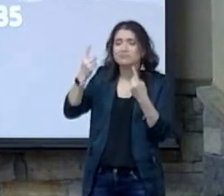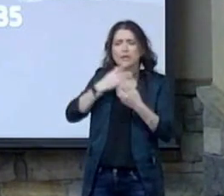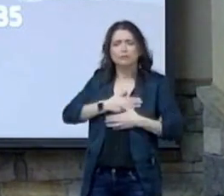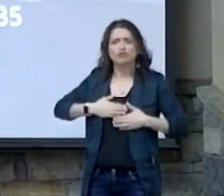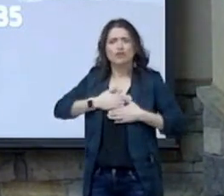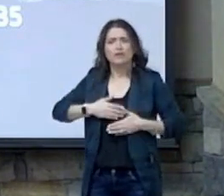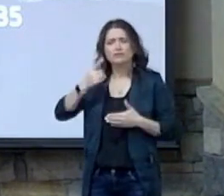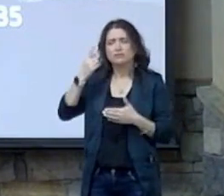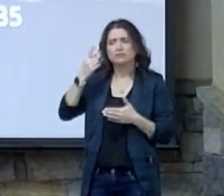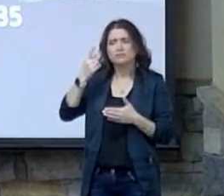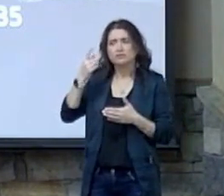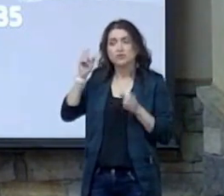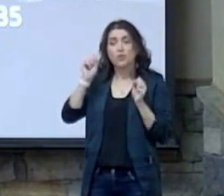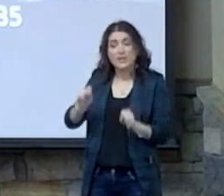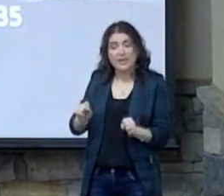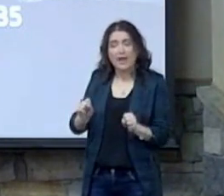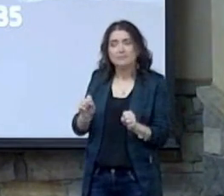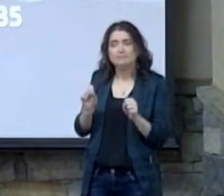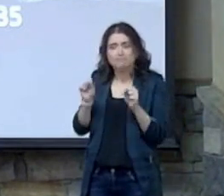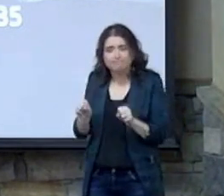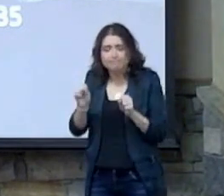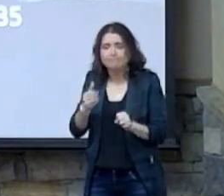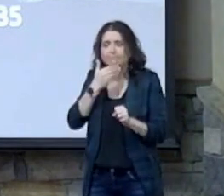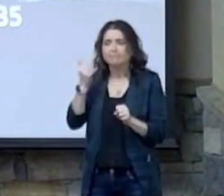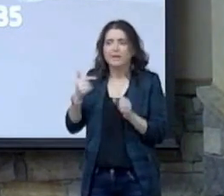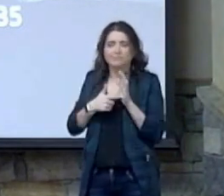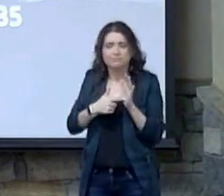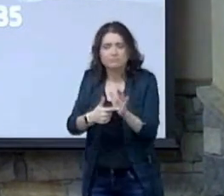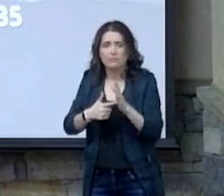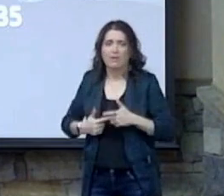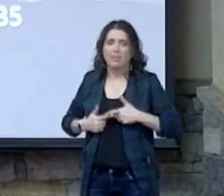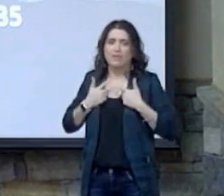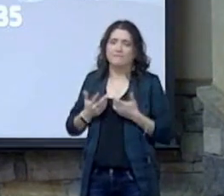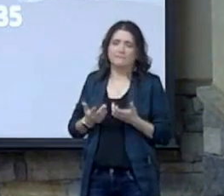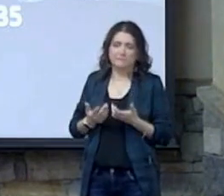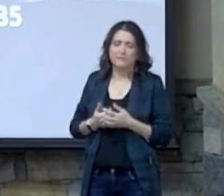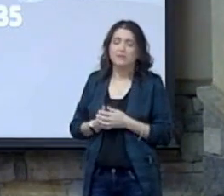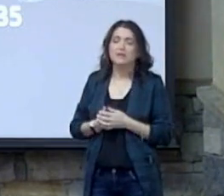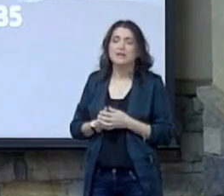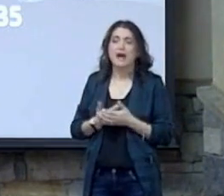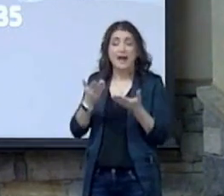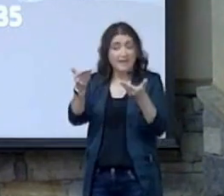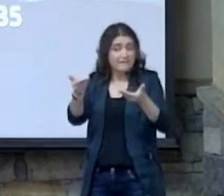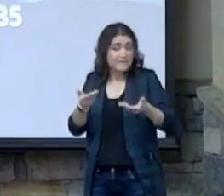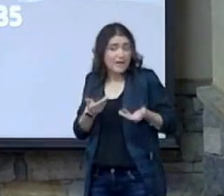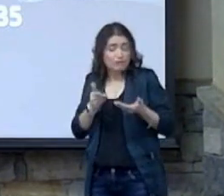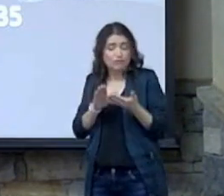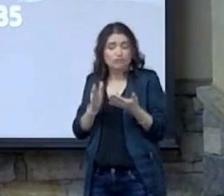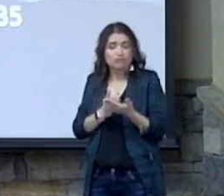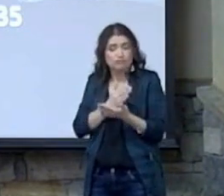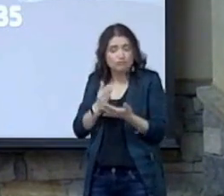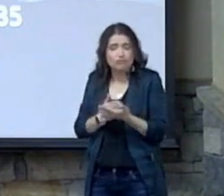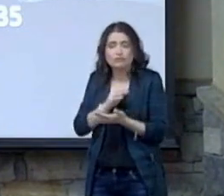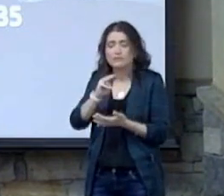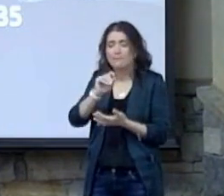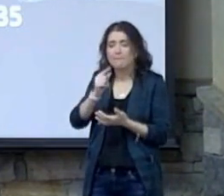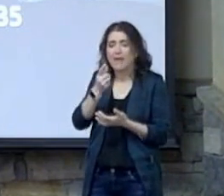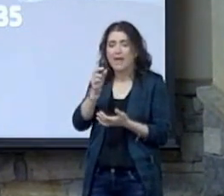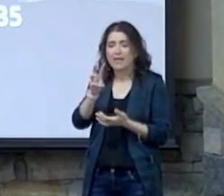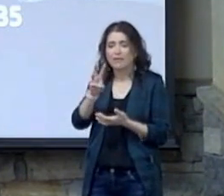appreciation so that we are better able to live this out in our lives? I invite you to turn to Matthew chapter 18 with me this